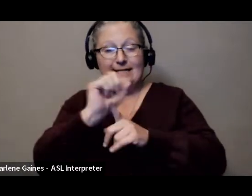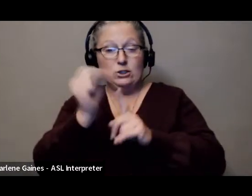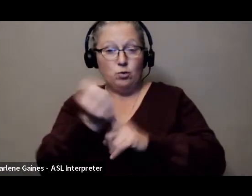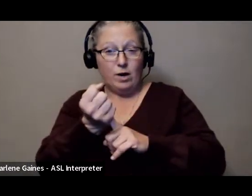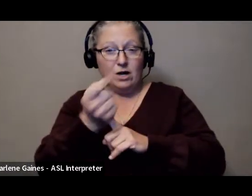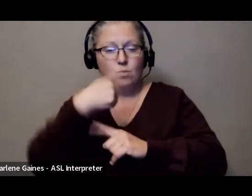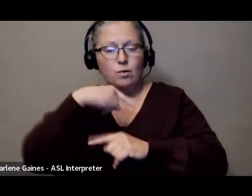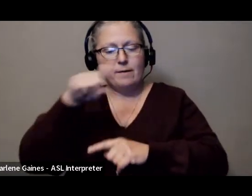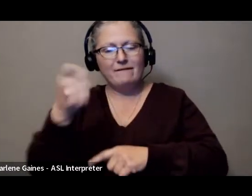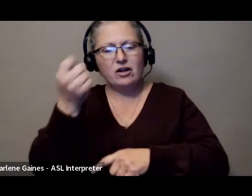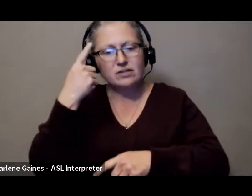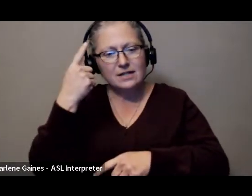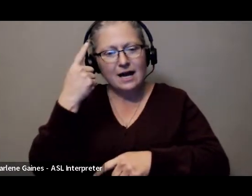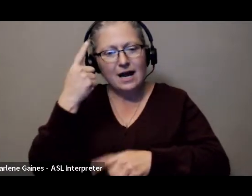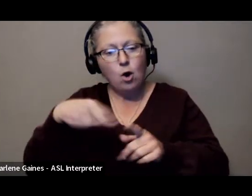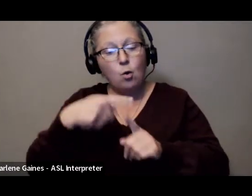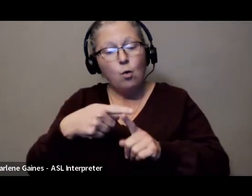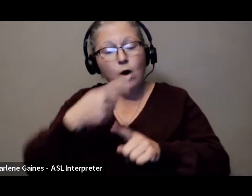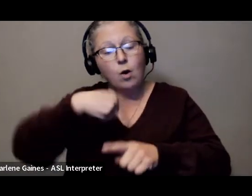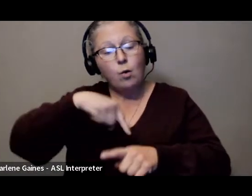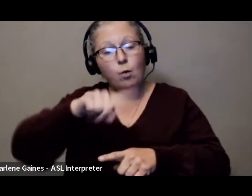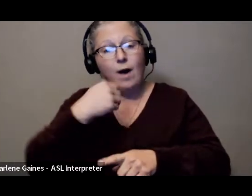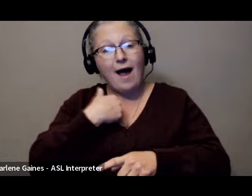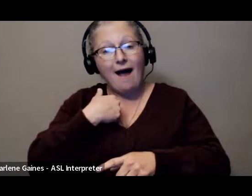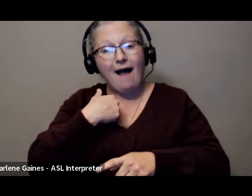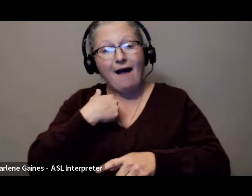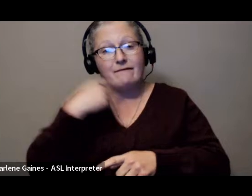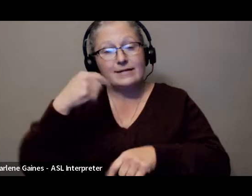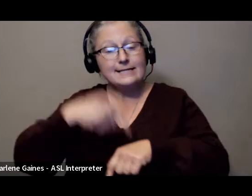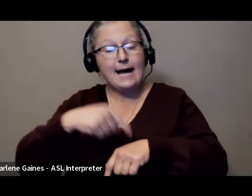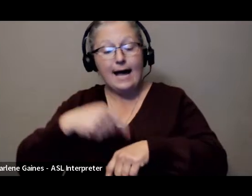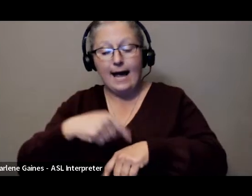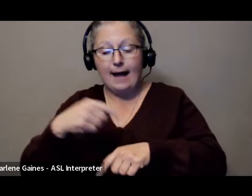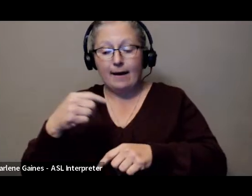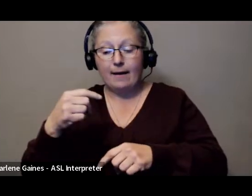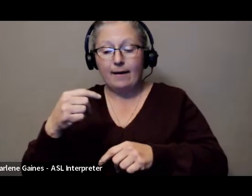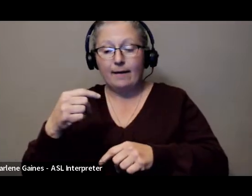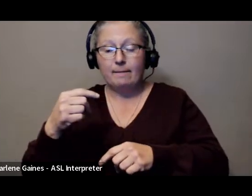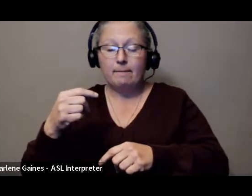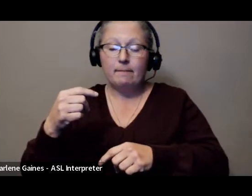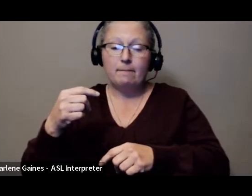we have to understand when we're having a time of